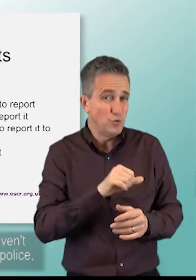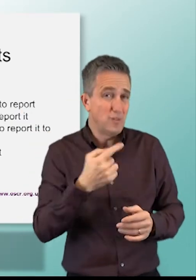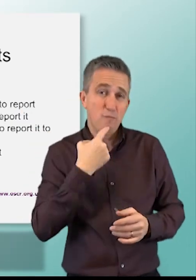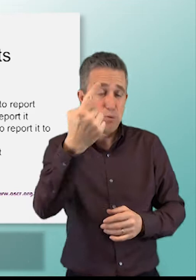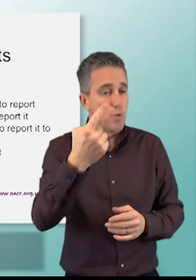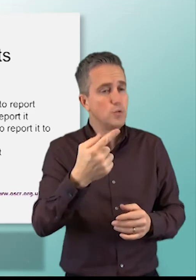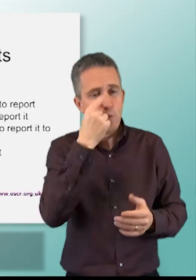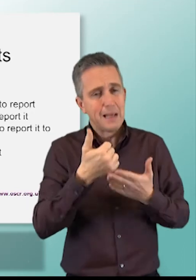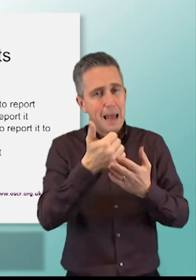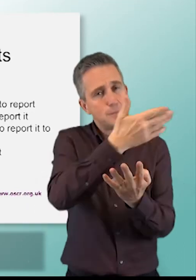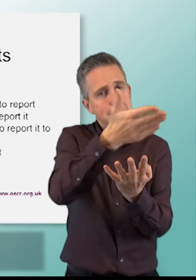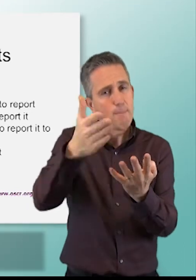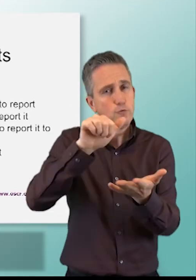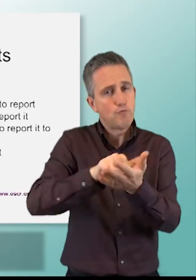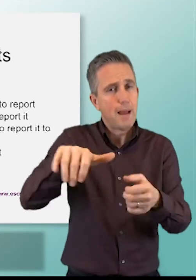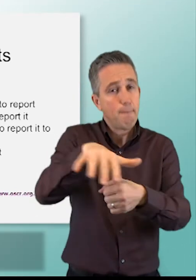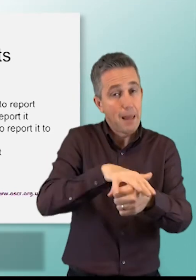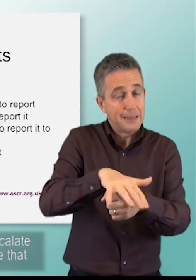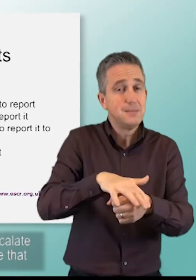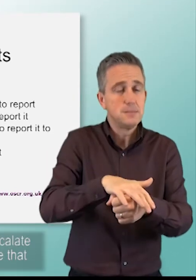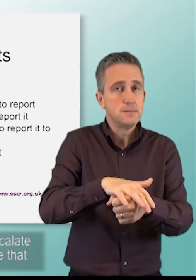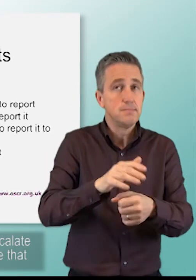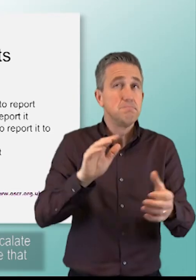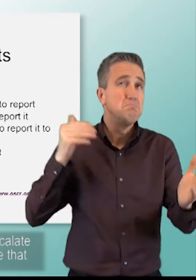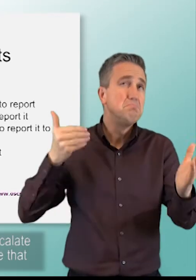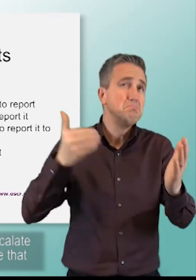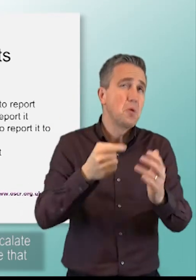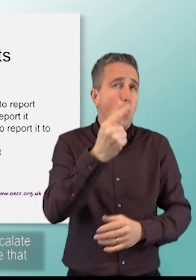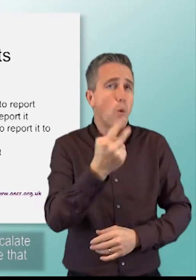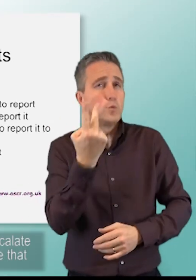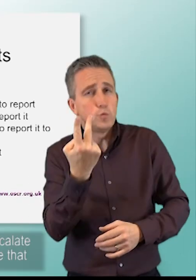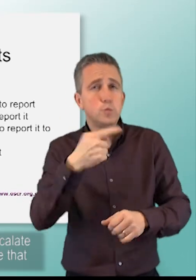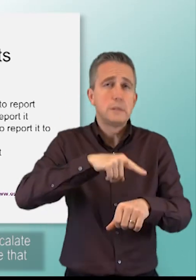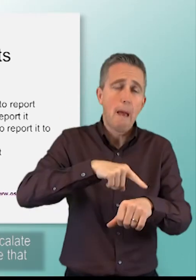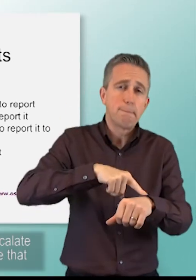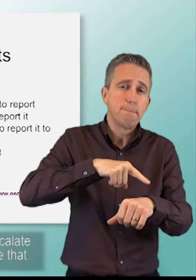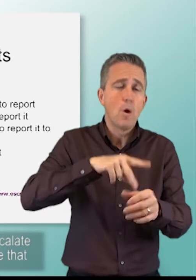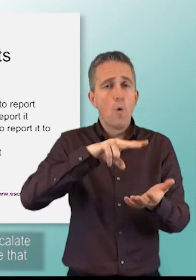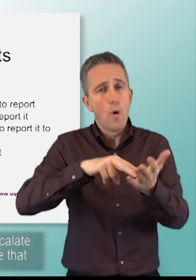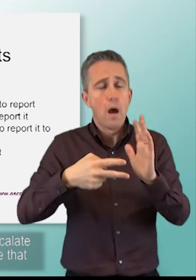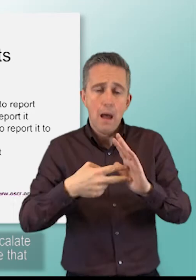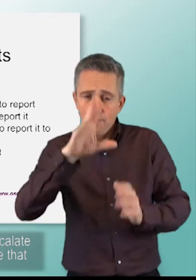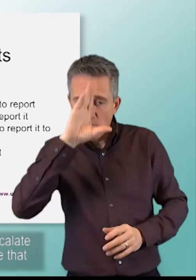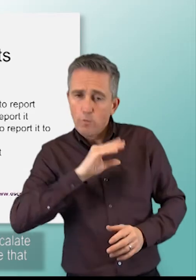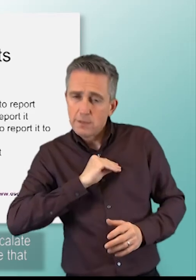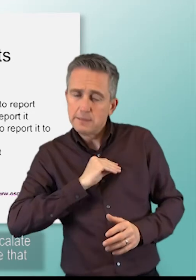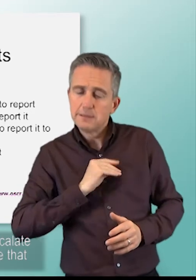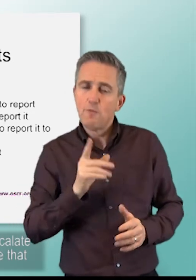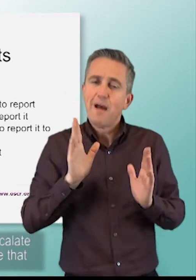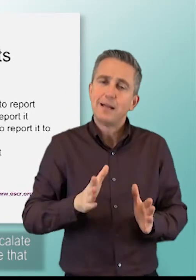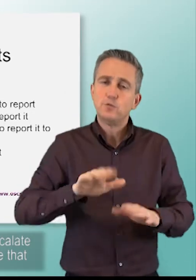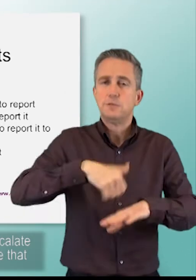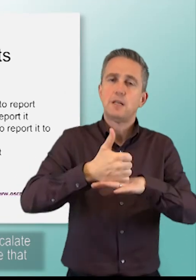et cetera, et cetera. So we'll do some signposting. And only in a couple of cases have we had to actually escalate that to